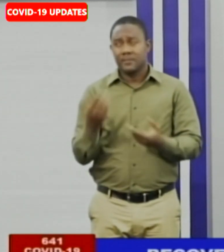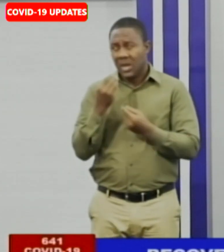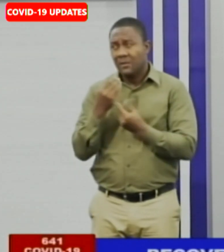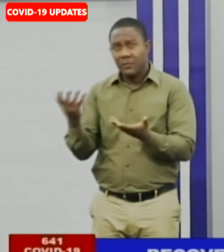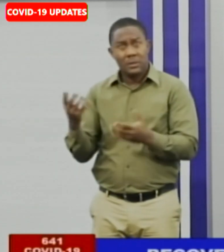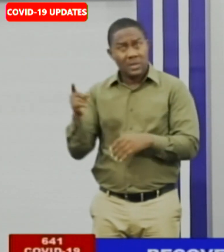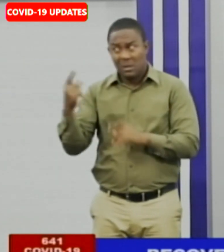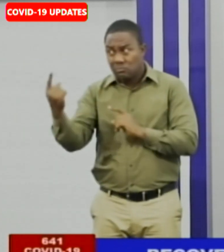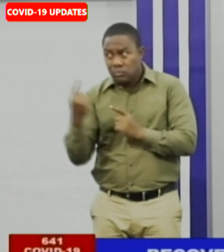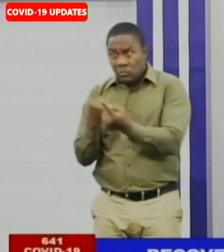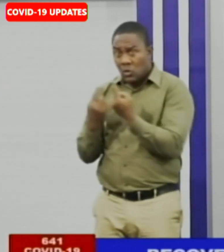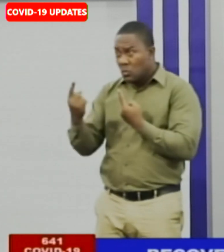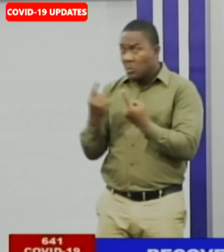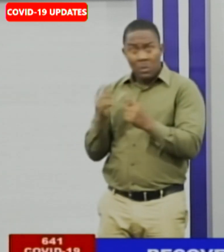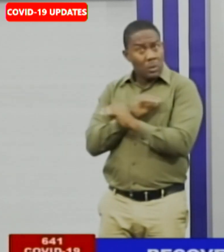They will not get closer to me.